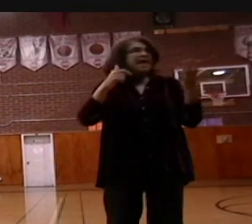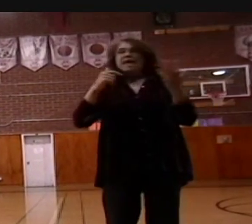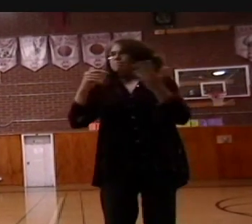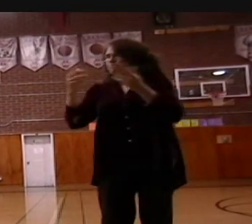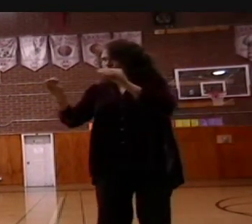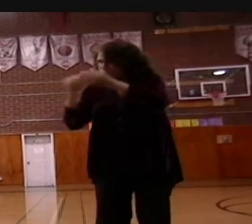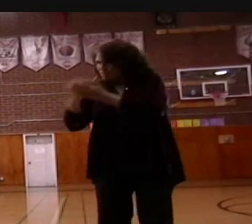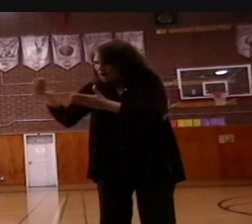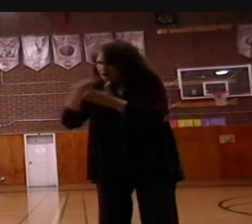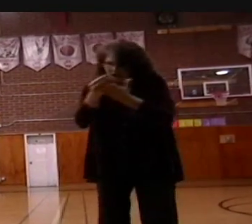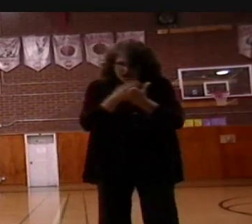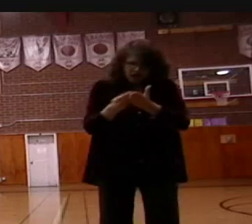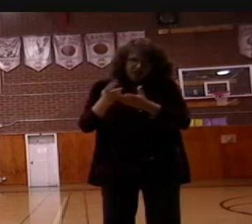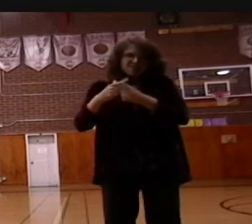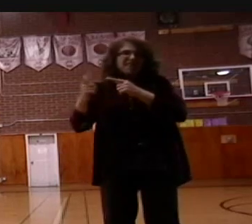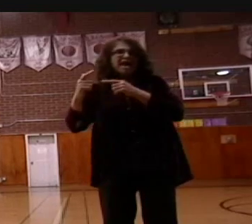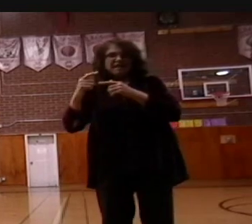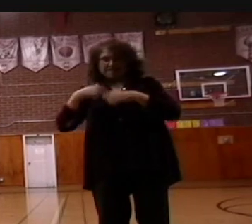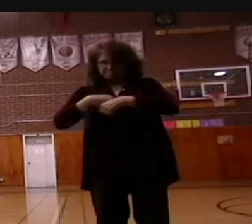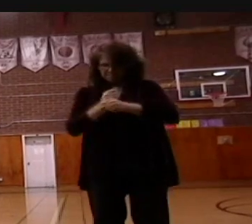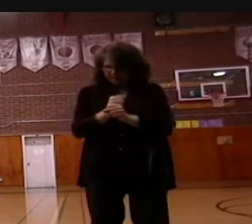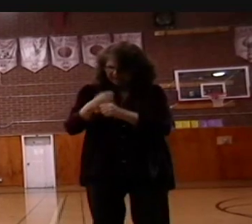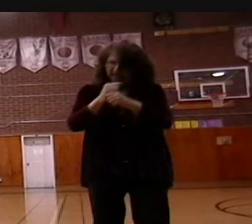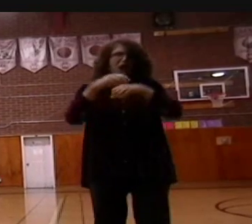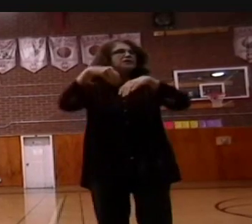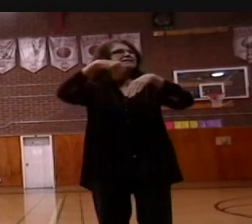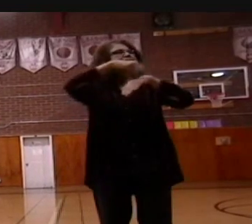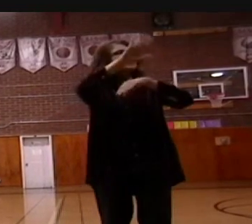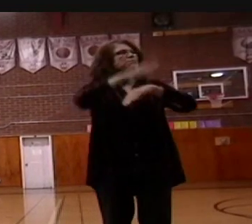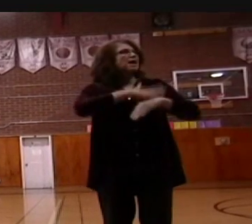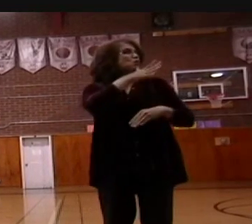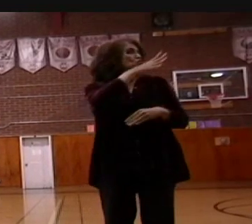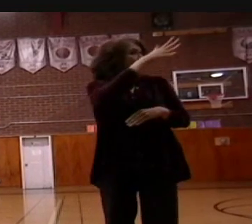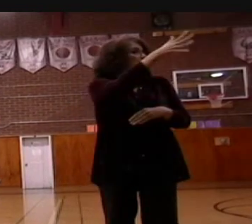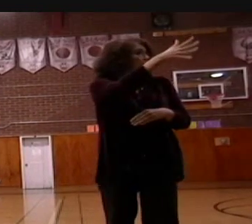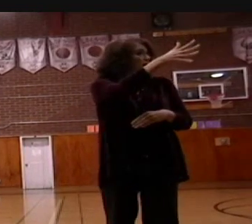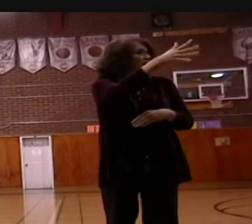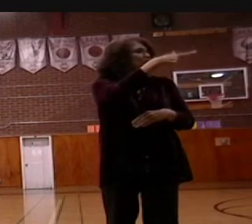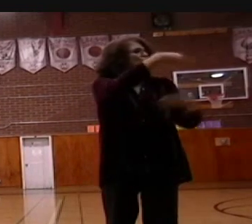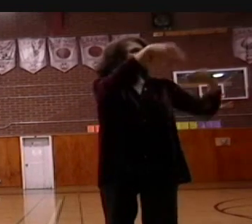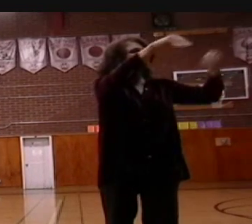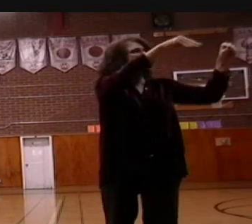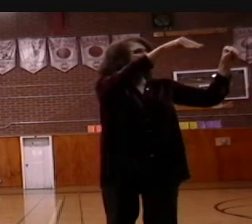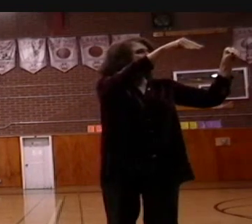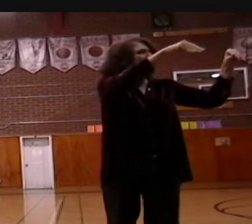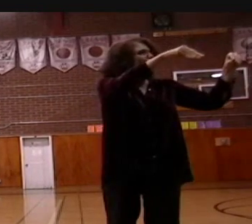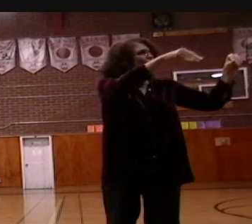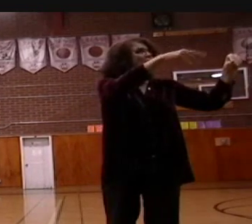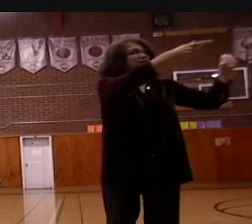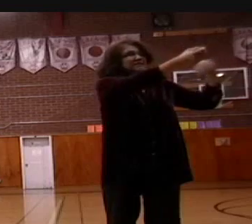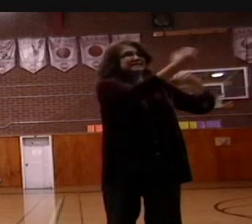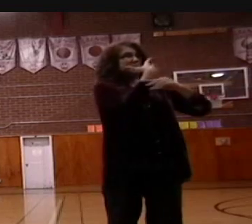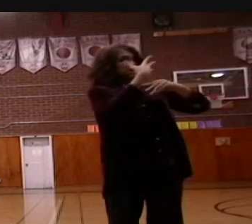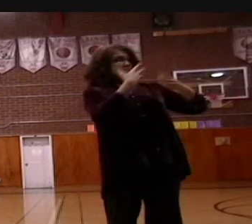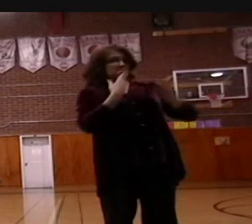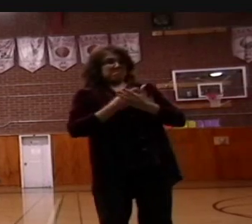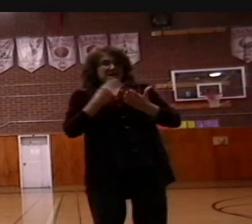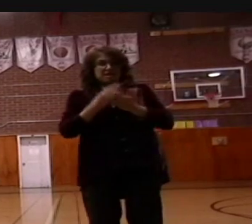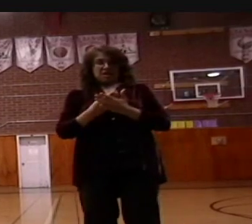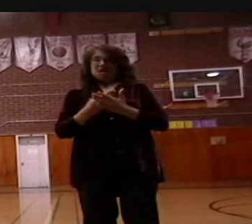and all of the pencil bugs sold out very, very fast. Grandma sent me the proceeds, and I didn't give it too much thought after that.